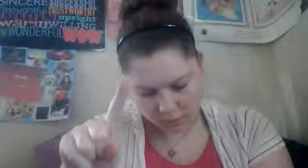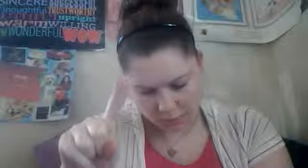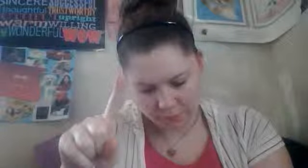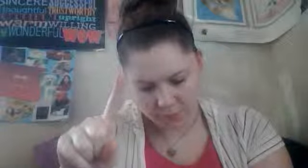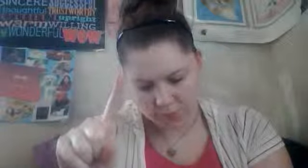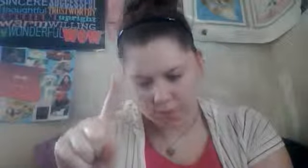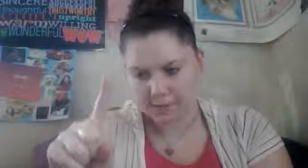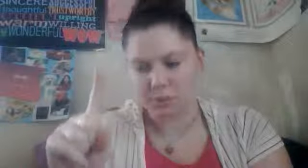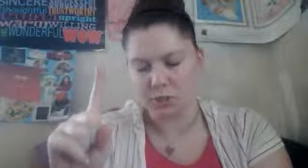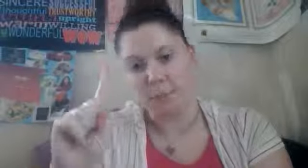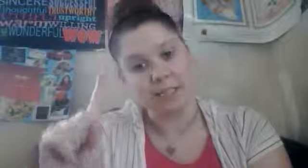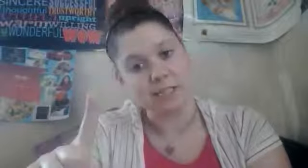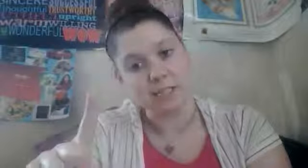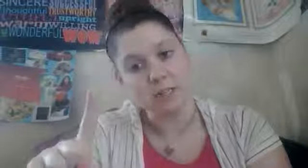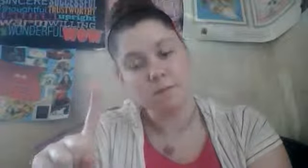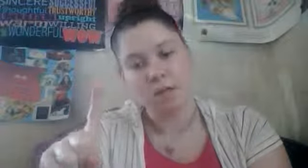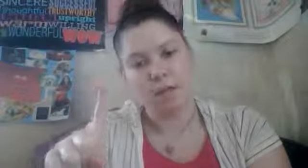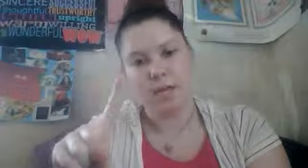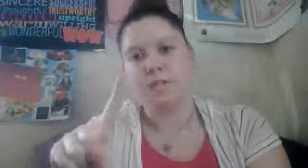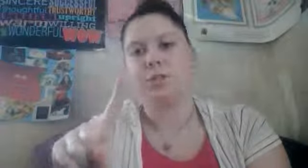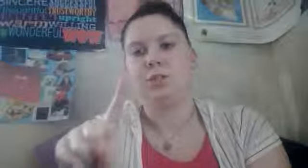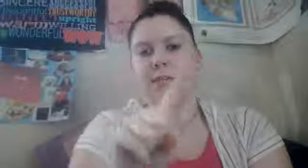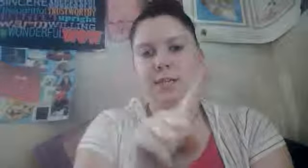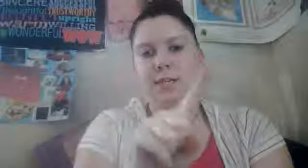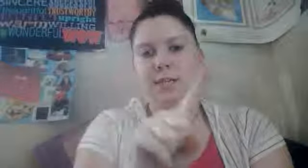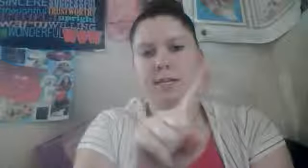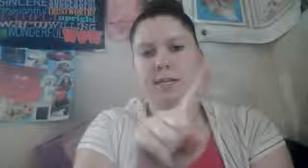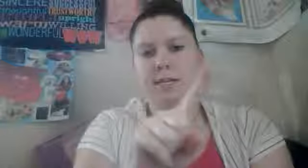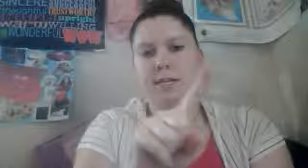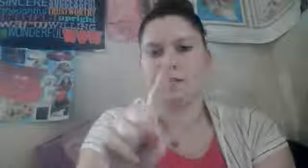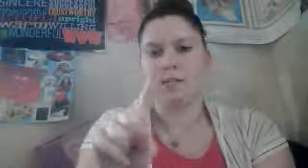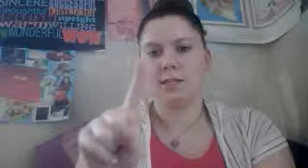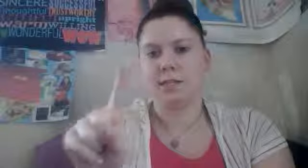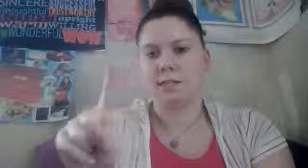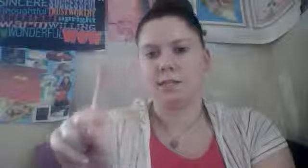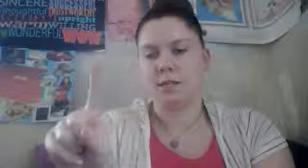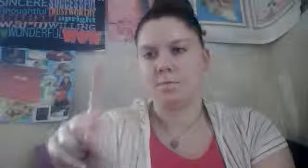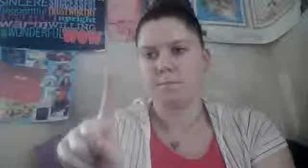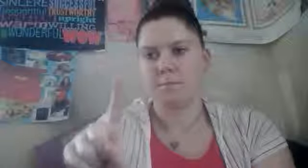like for D, except you're not making a D. And you just take it and tracing a Z